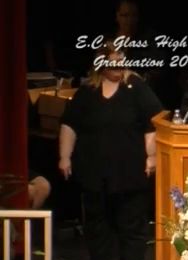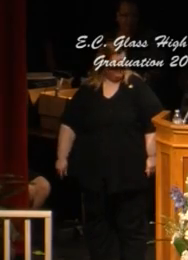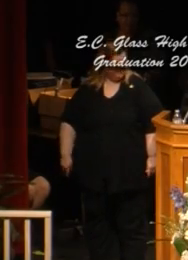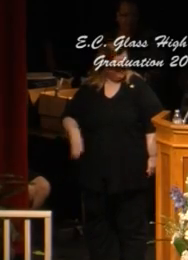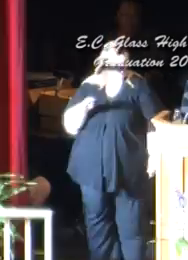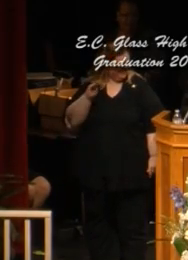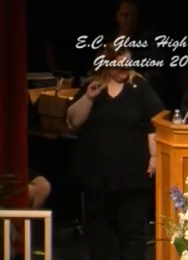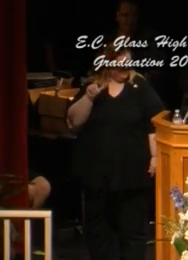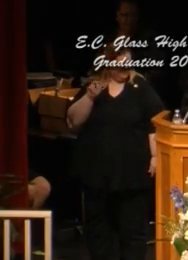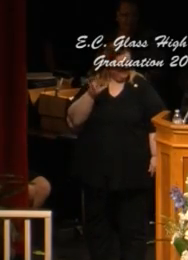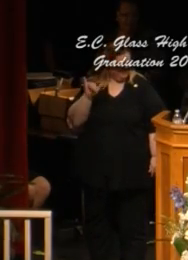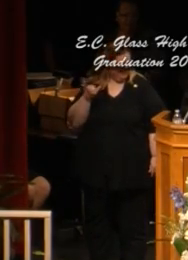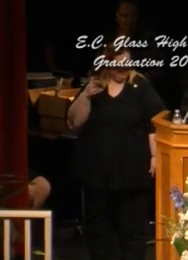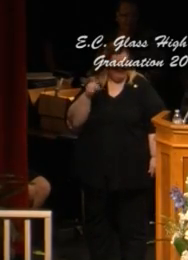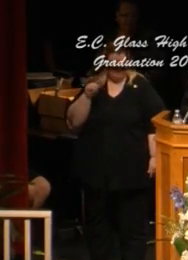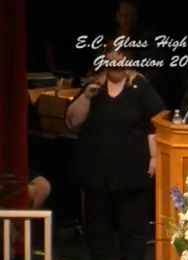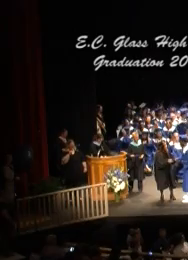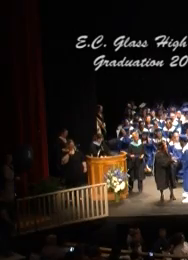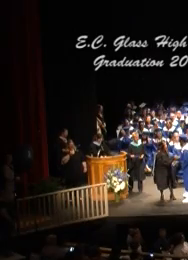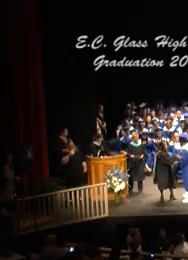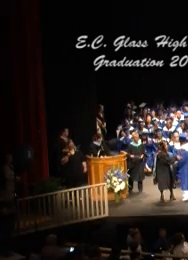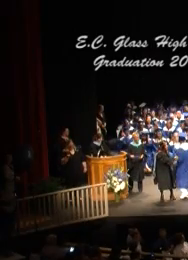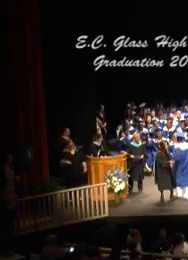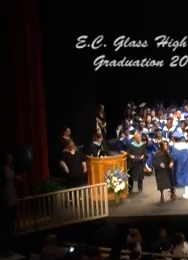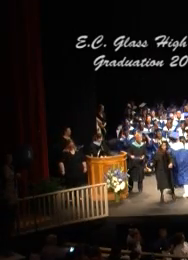Larry Wayne Hamlet.